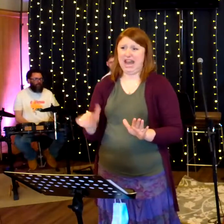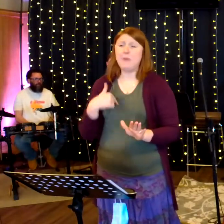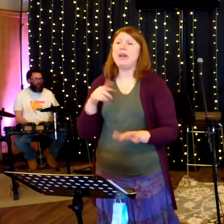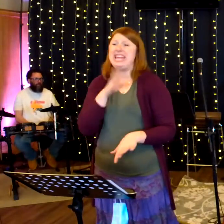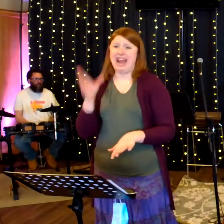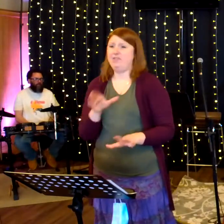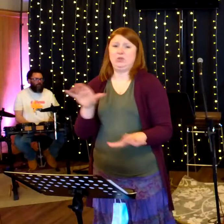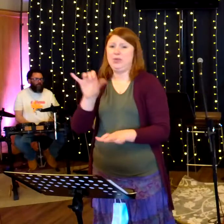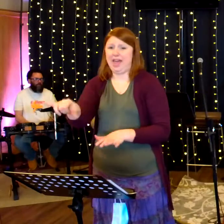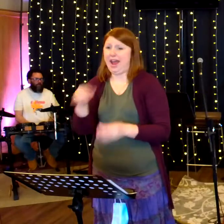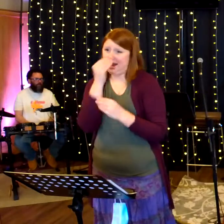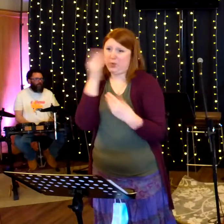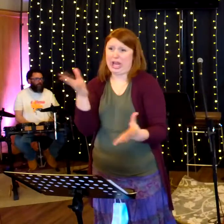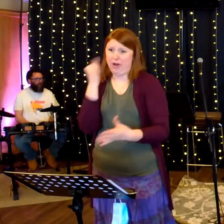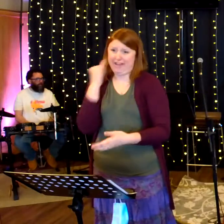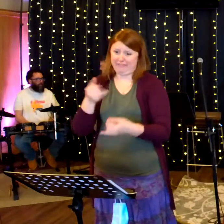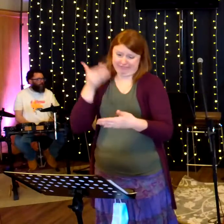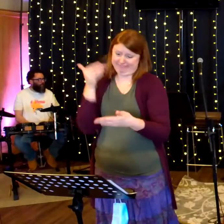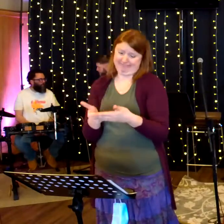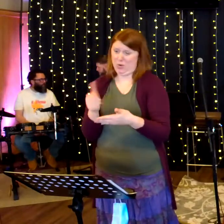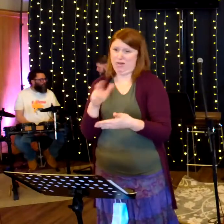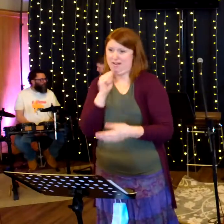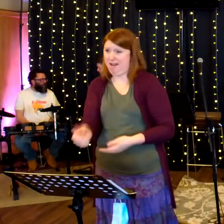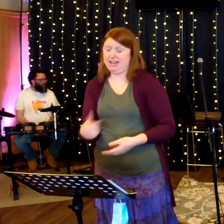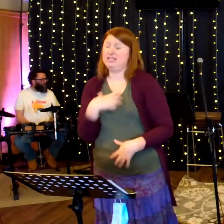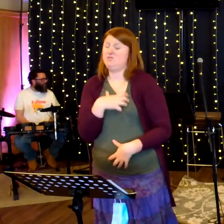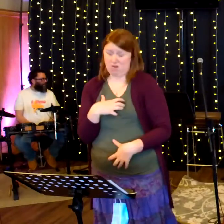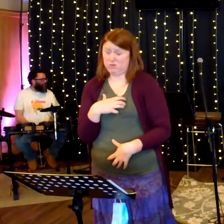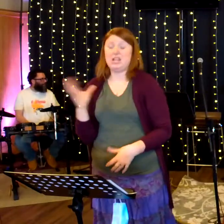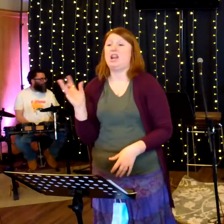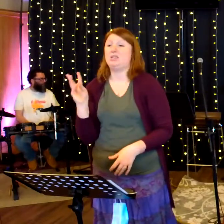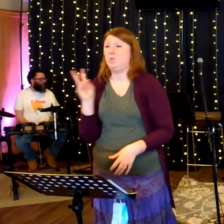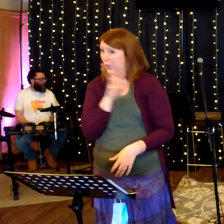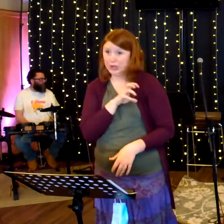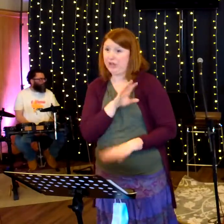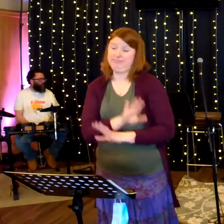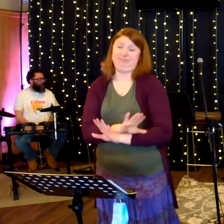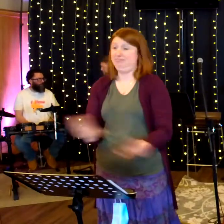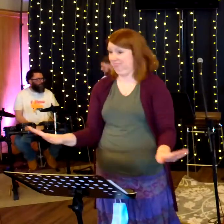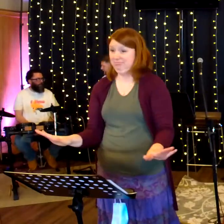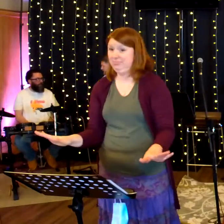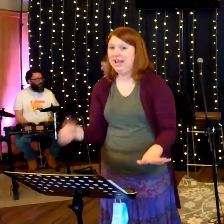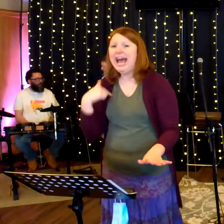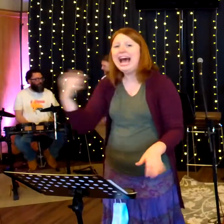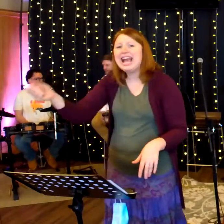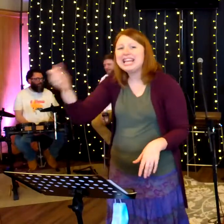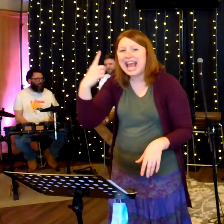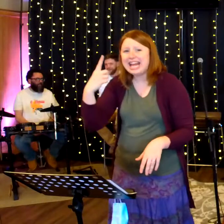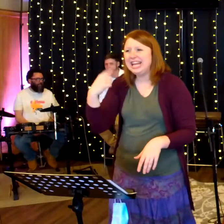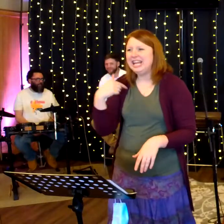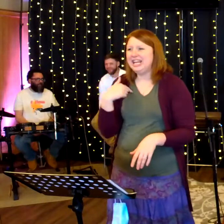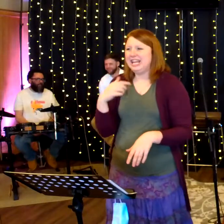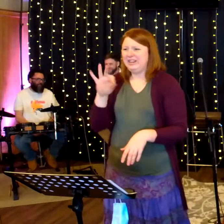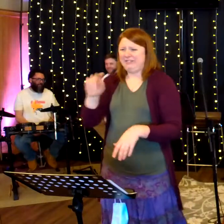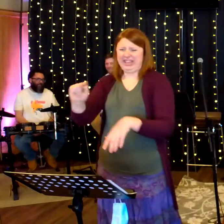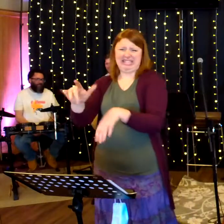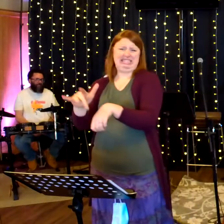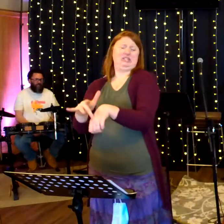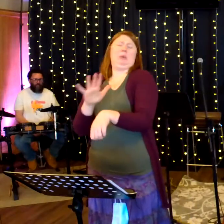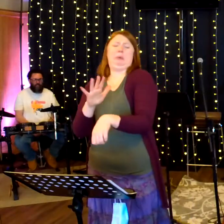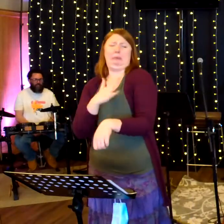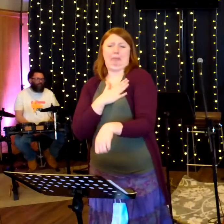that ever, okay? No matter what. It's gross, and it's weird, and I get it. You're not going to want to get past the whole feet touching